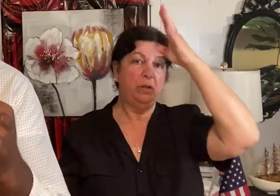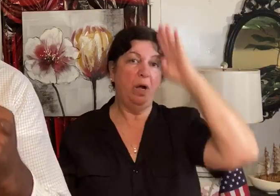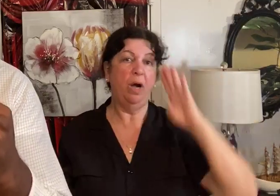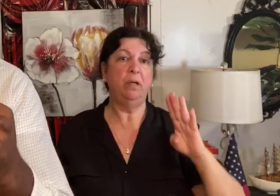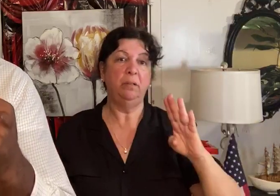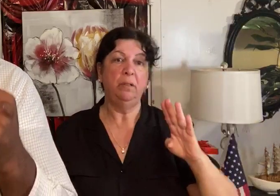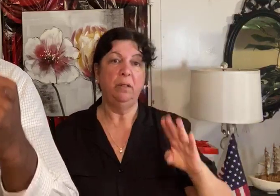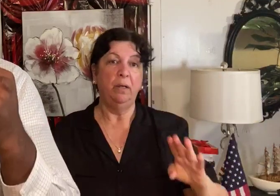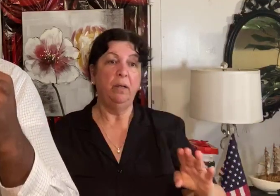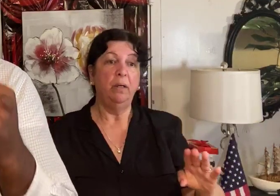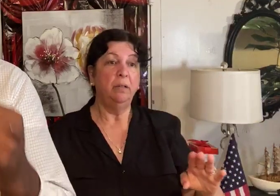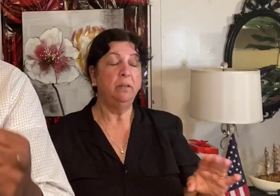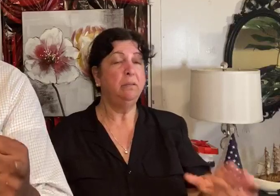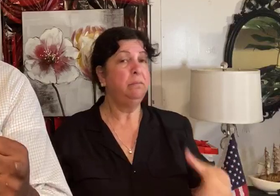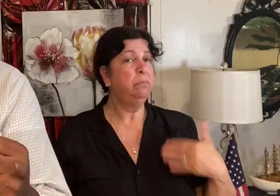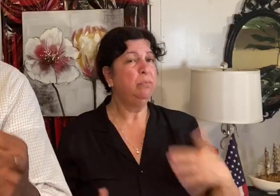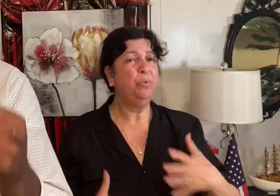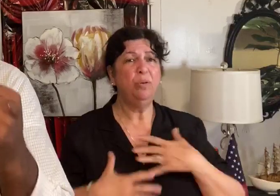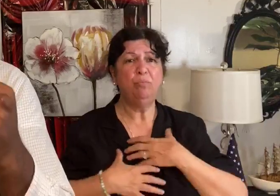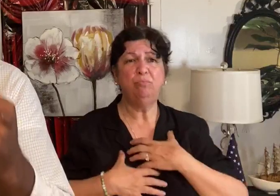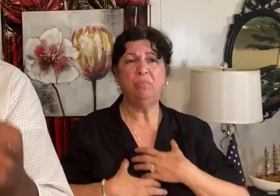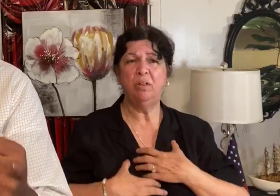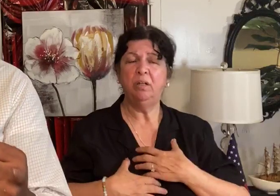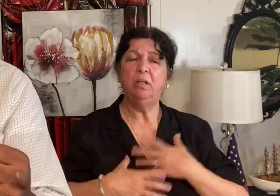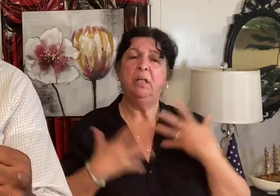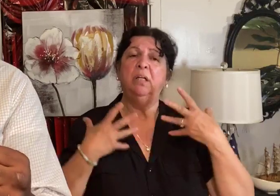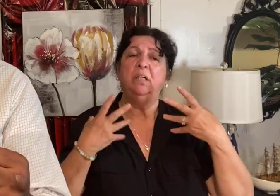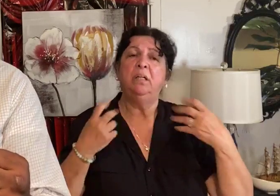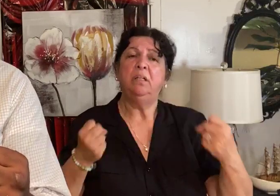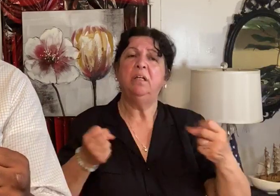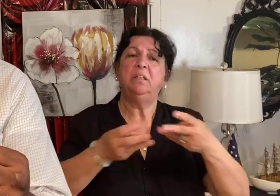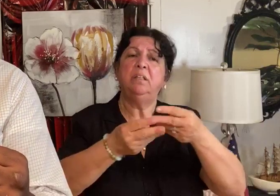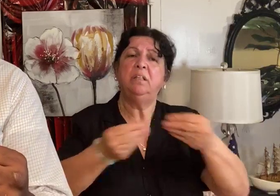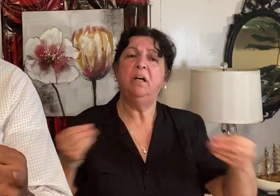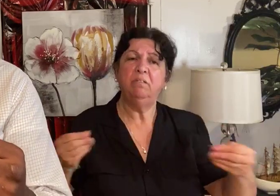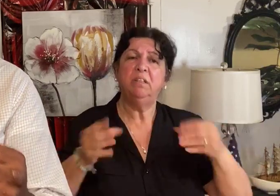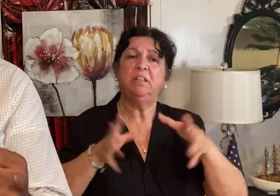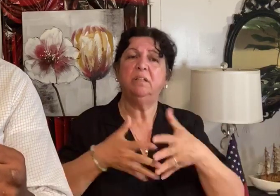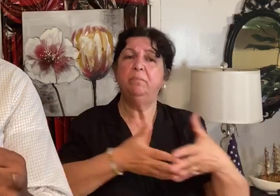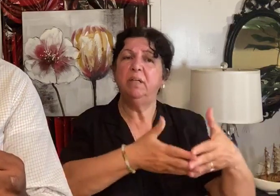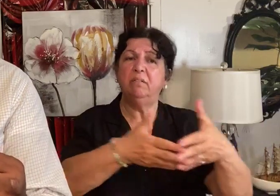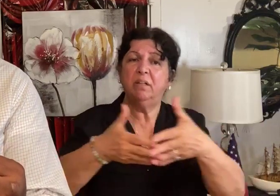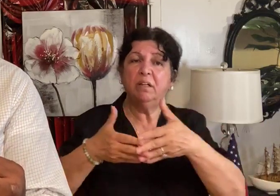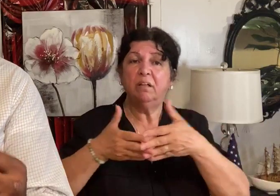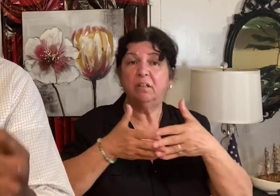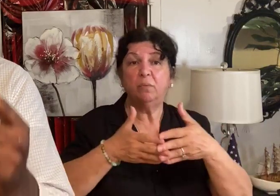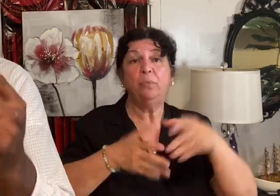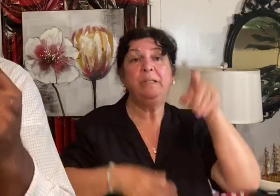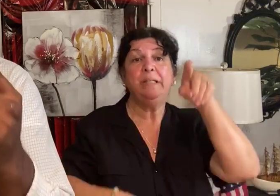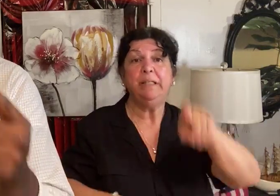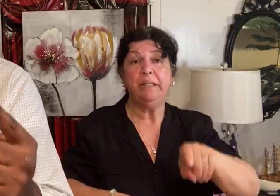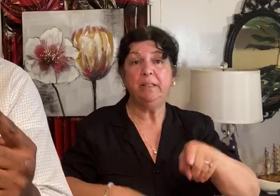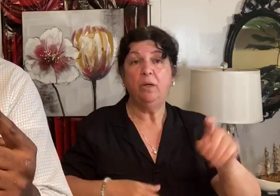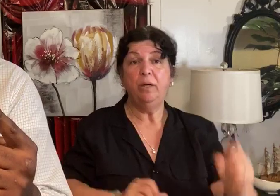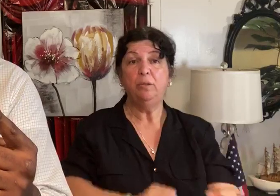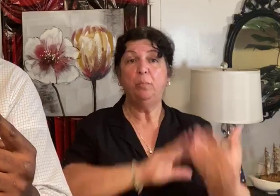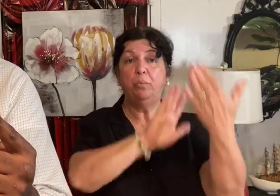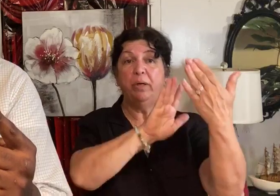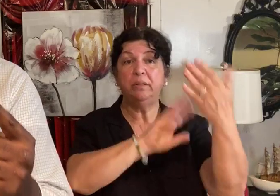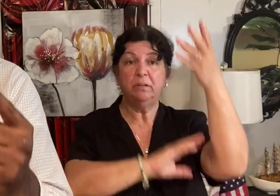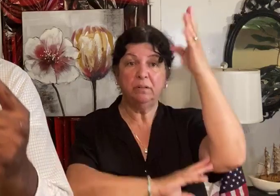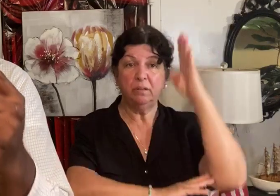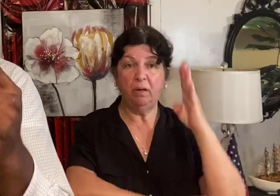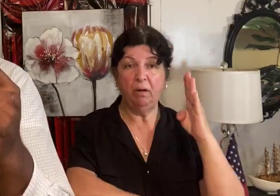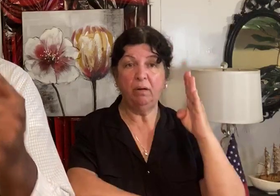yearn for God's healing in this country. So what we need the presence of